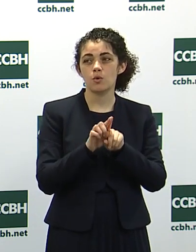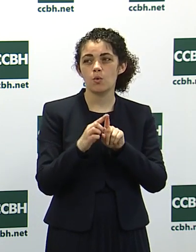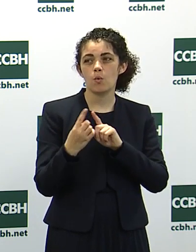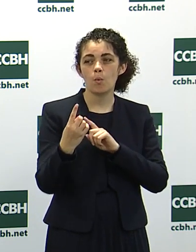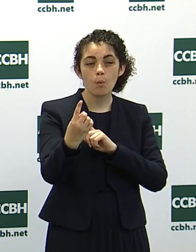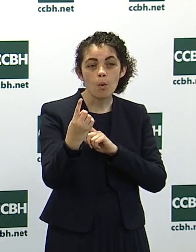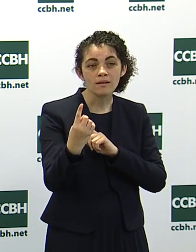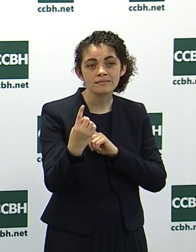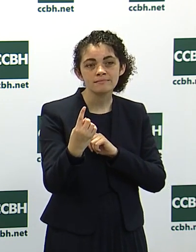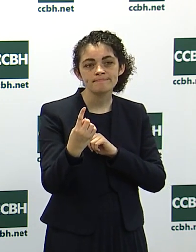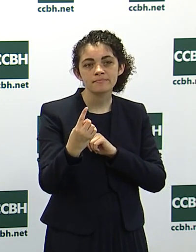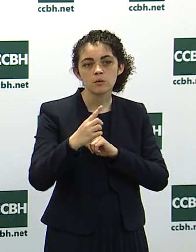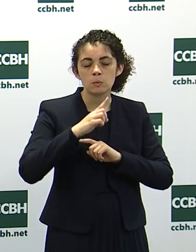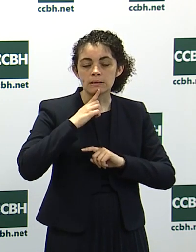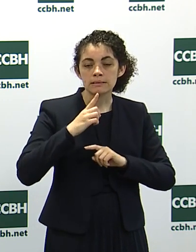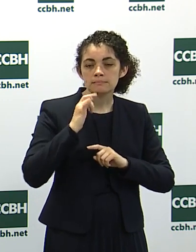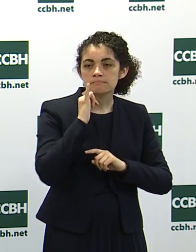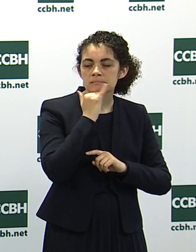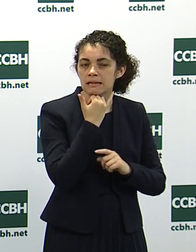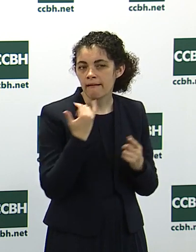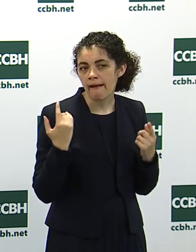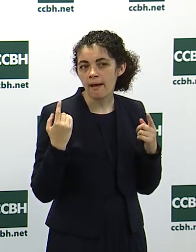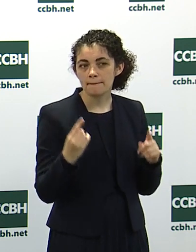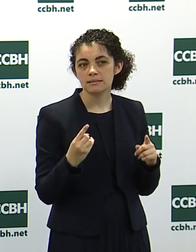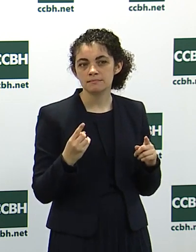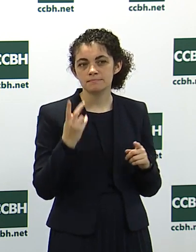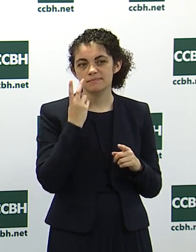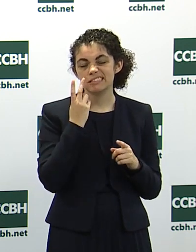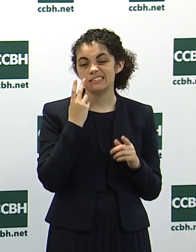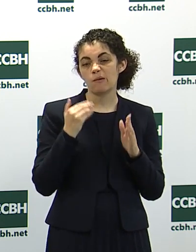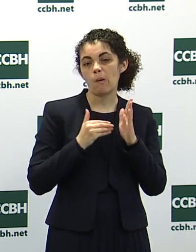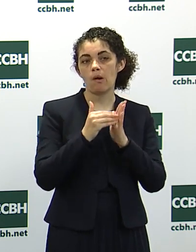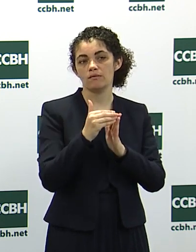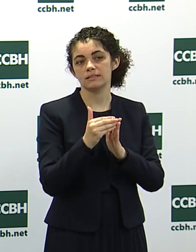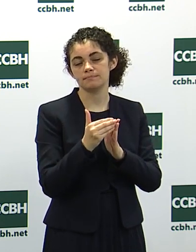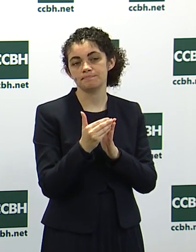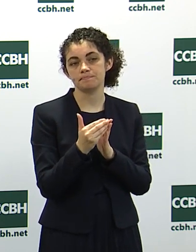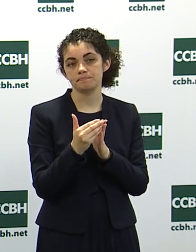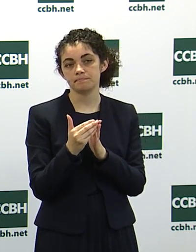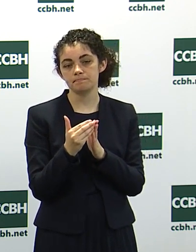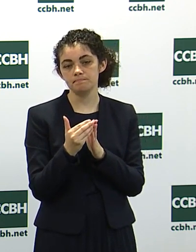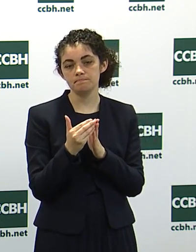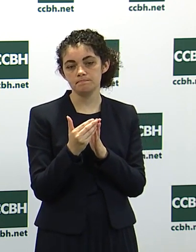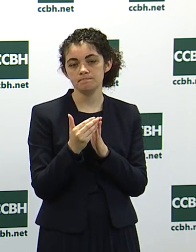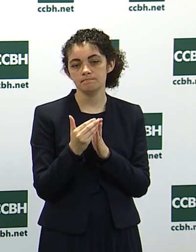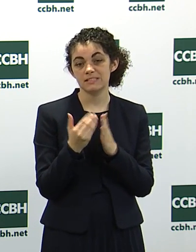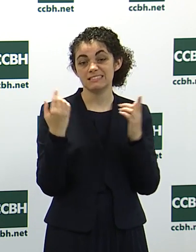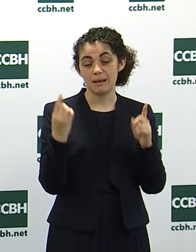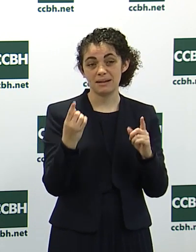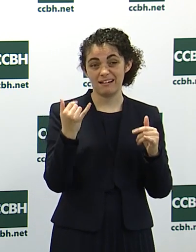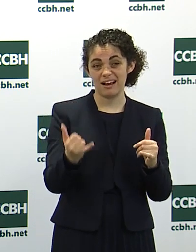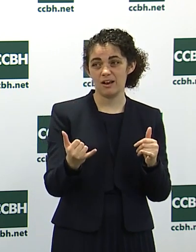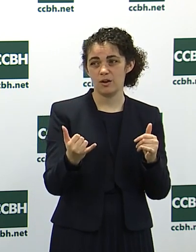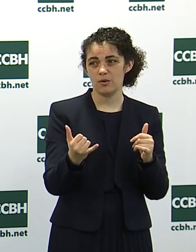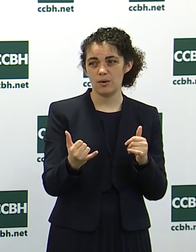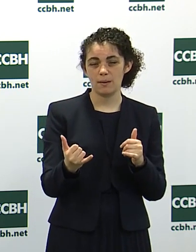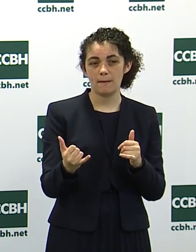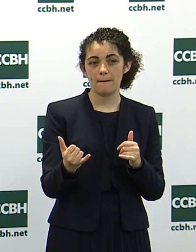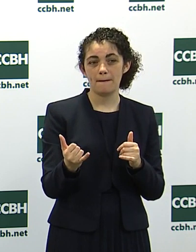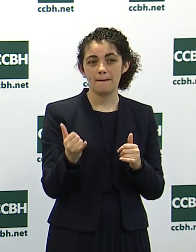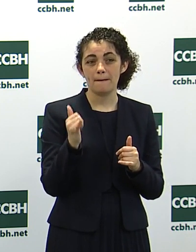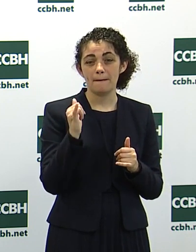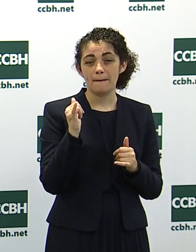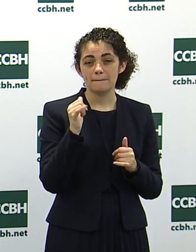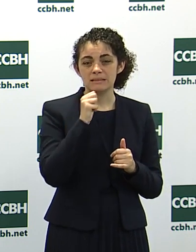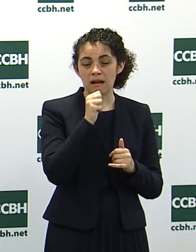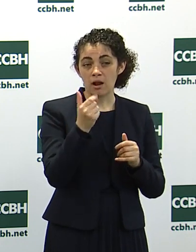great mistakes that happens, and we've seen it already in this pandemic, is misinformation is worse